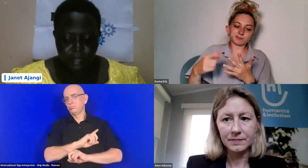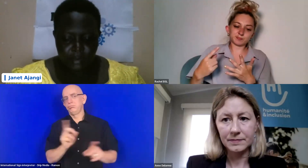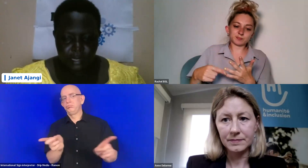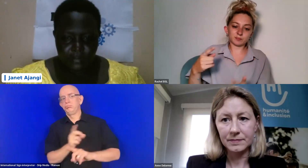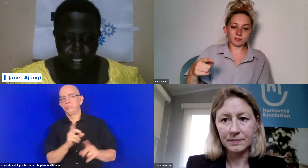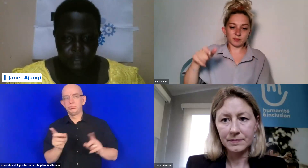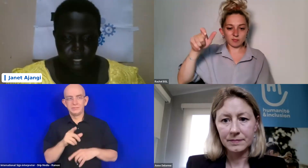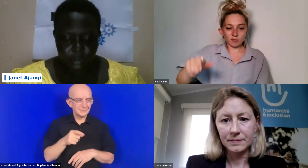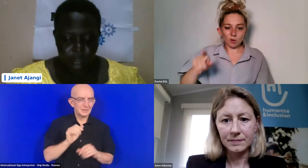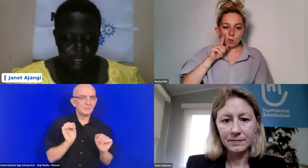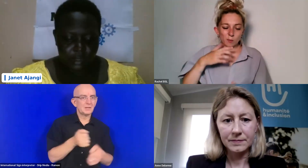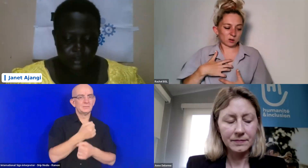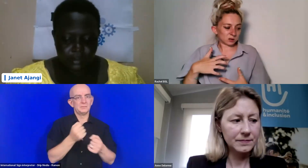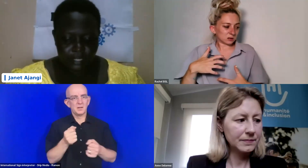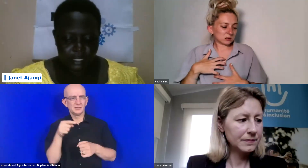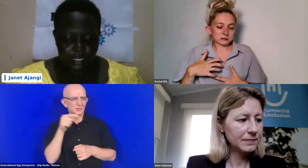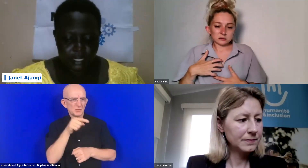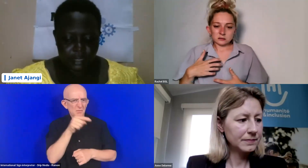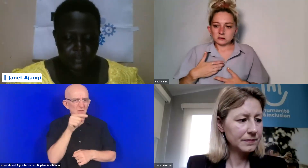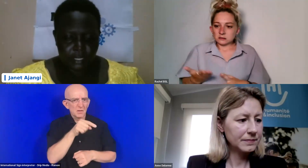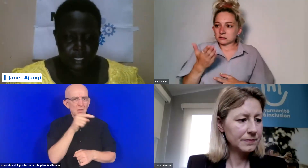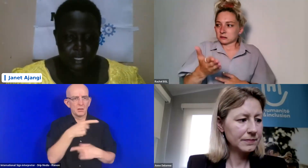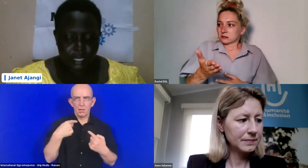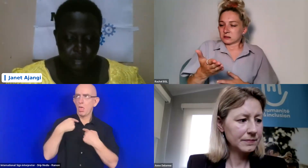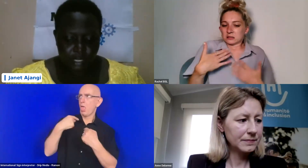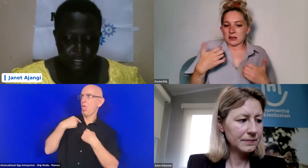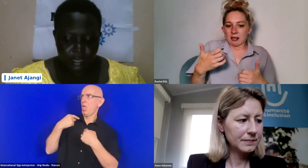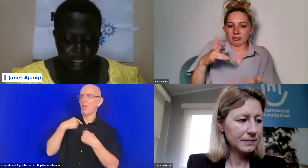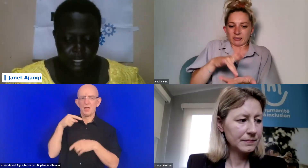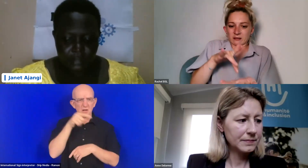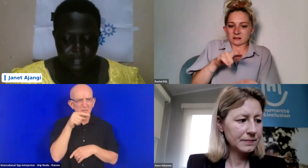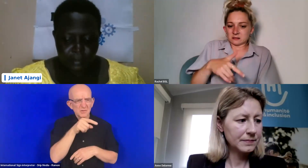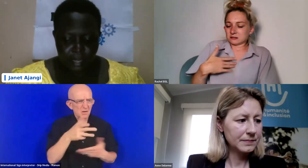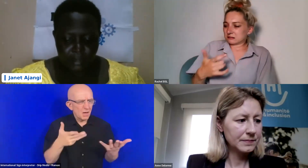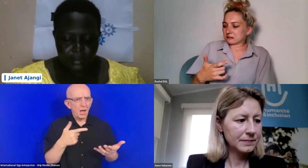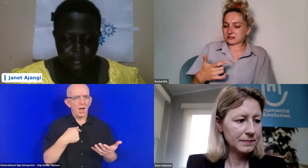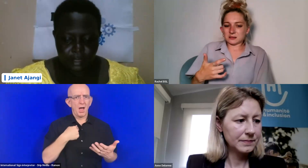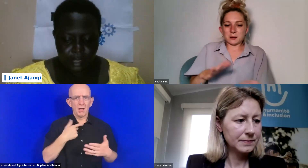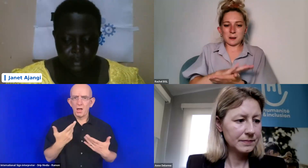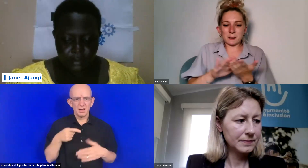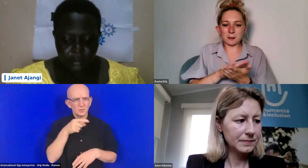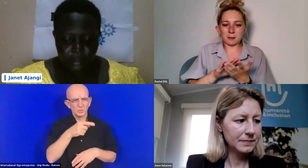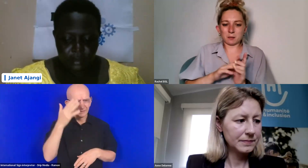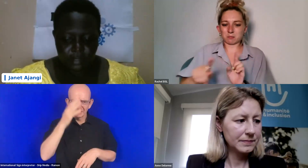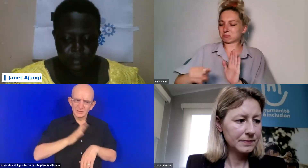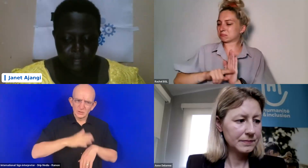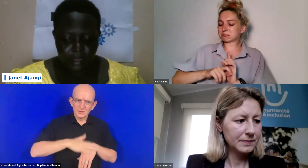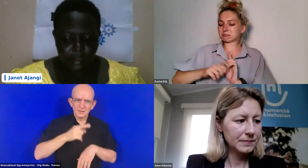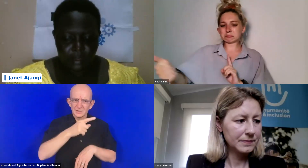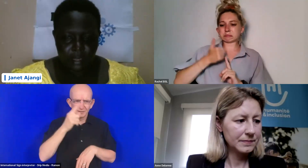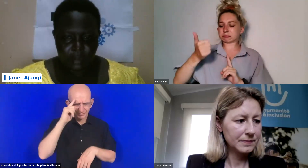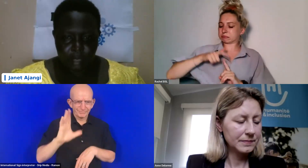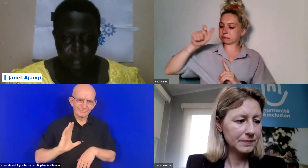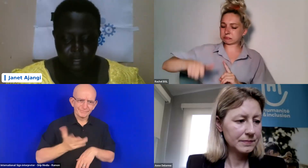the mother really fear to get to the health facility. This brings negative impact for the health of the